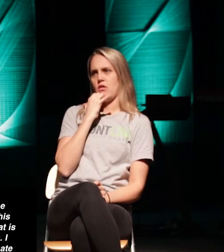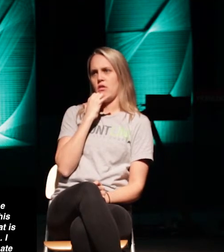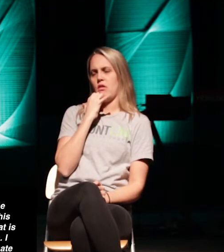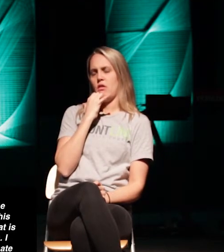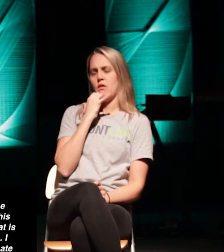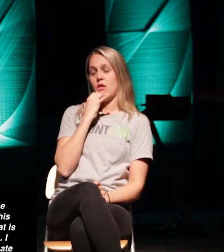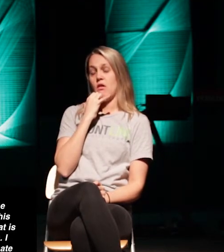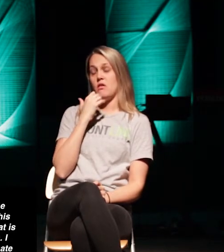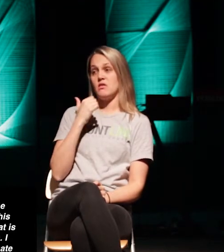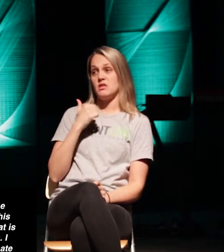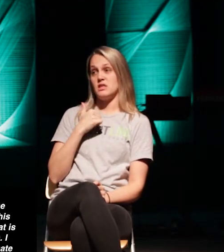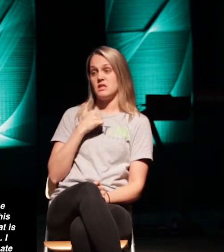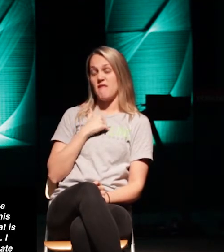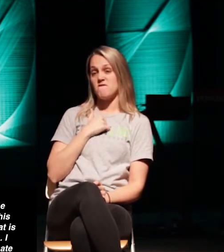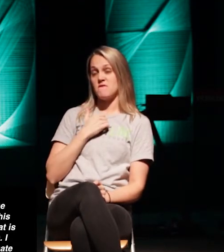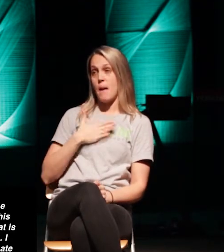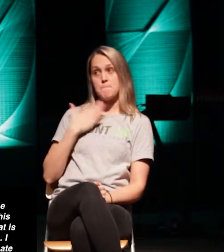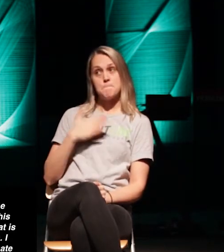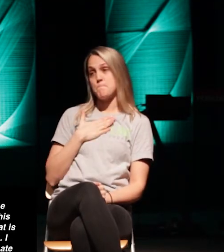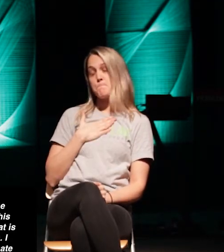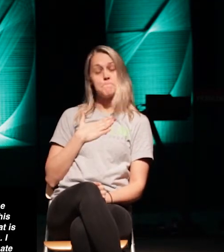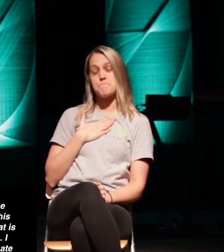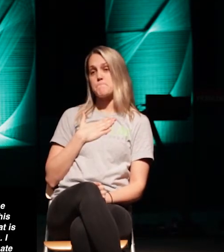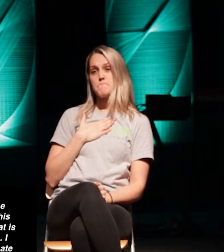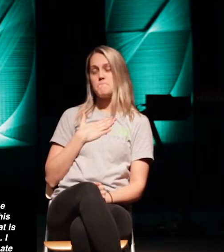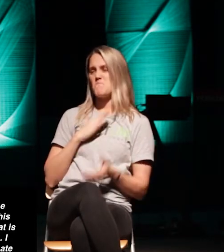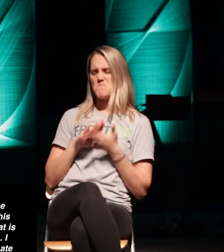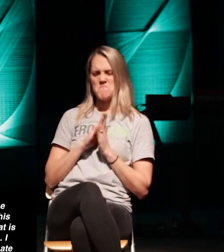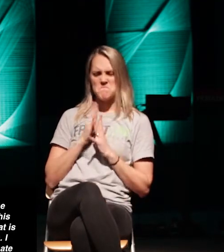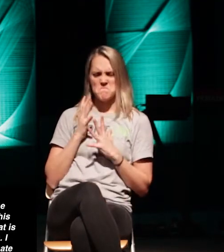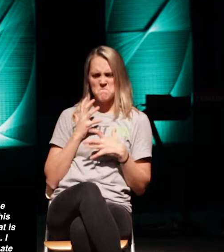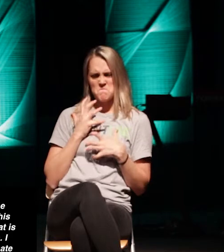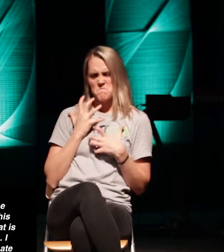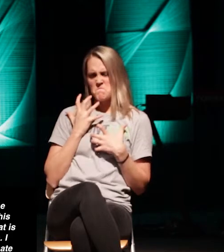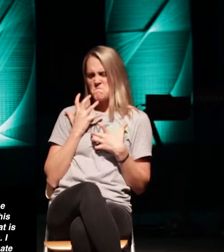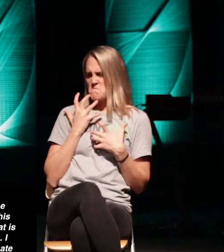Jonah was not happy. It says, and he became angry. He